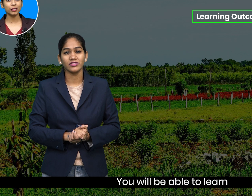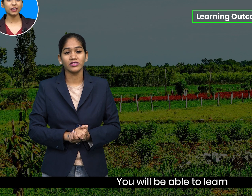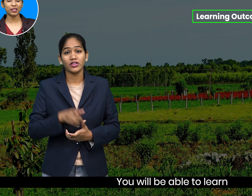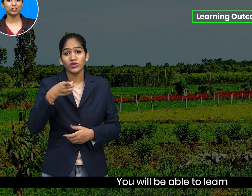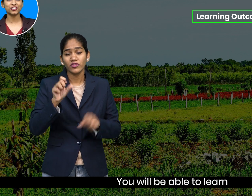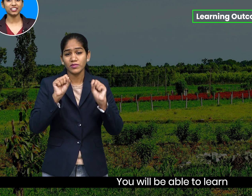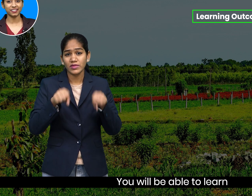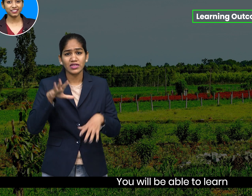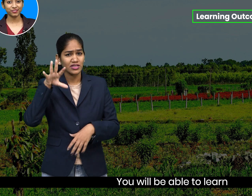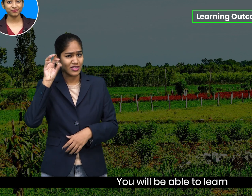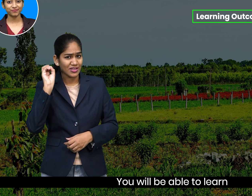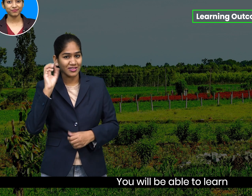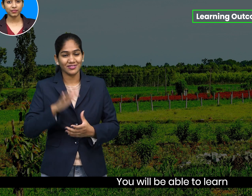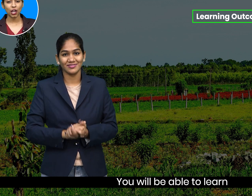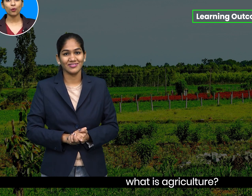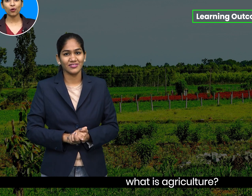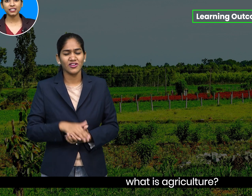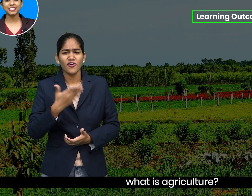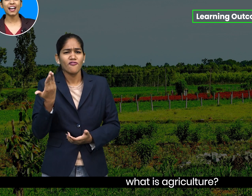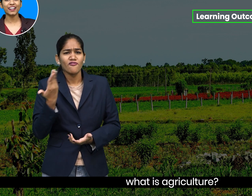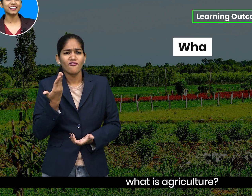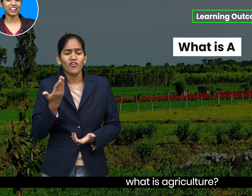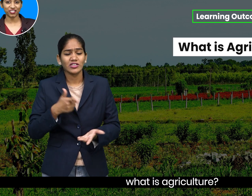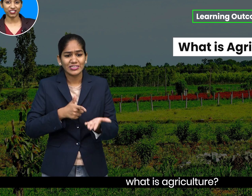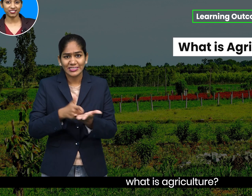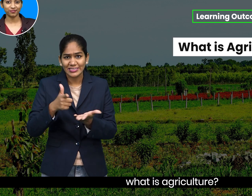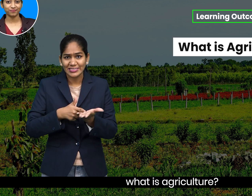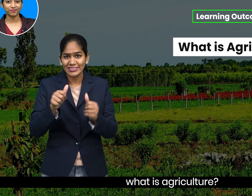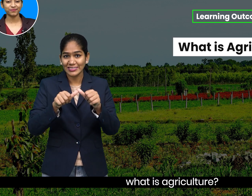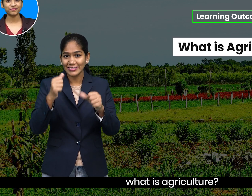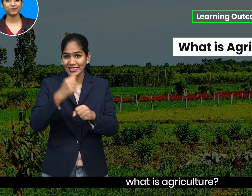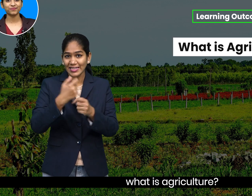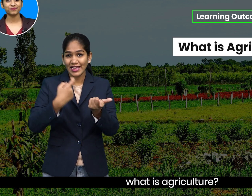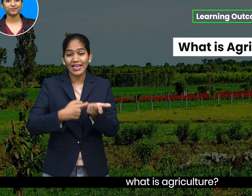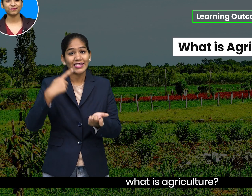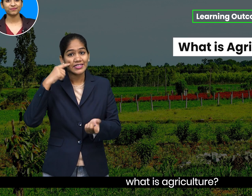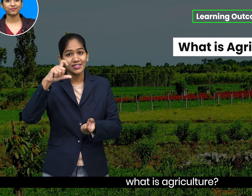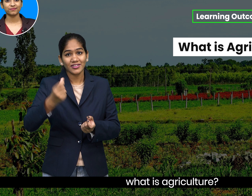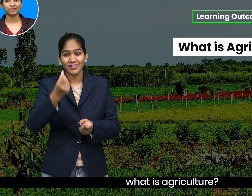You will be able to learn what is agriculture,